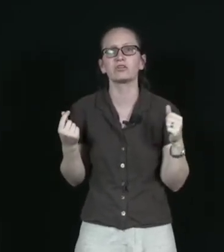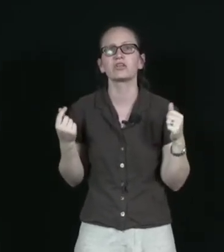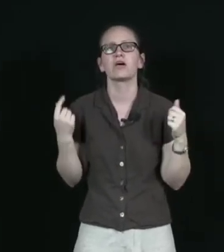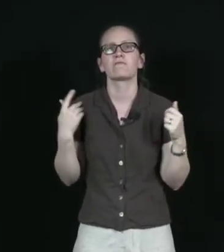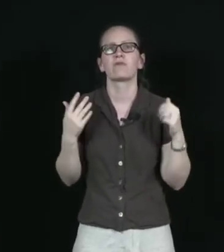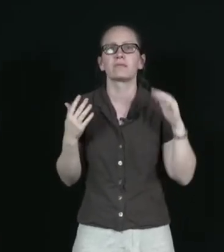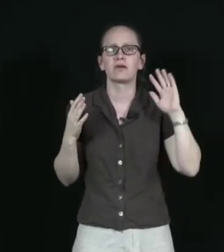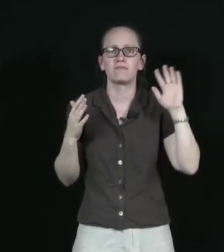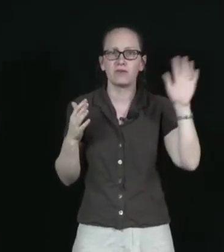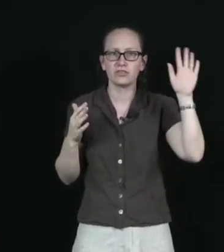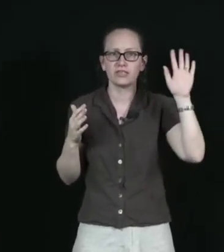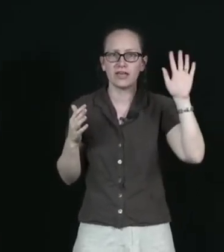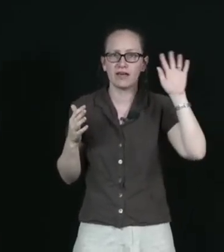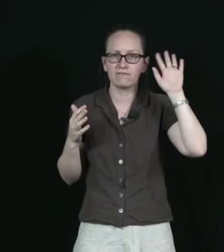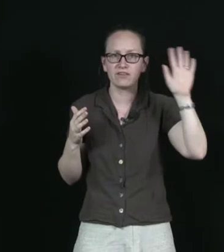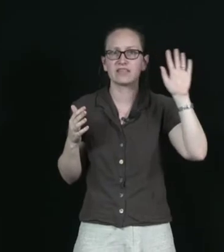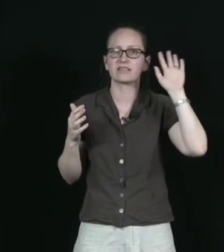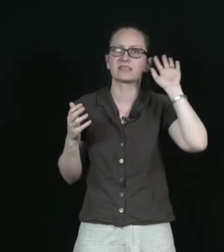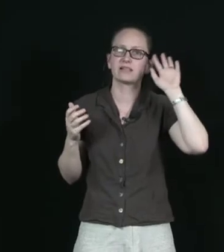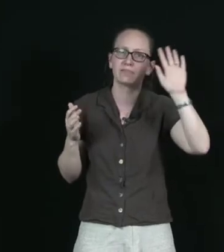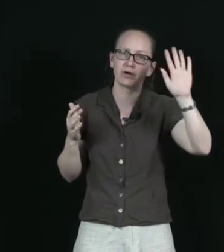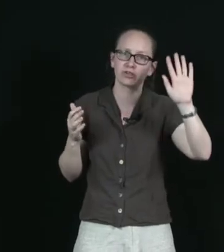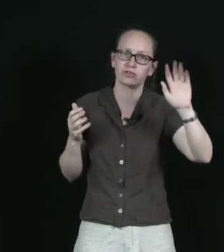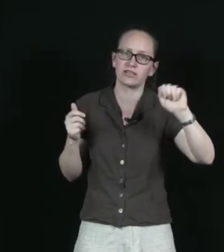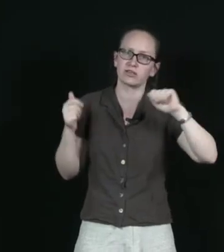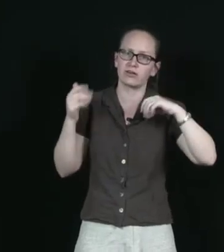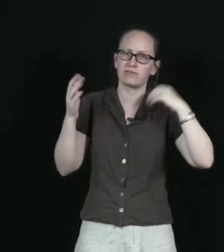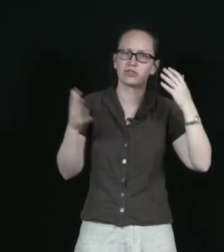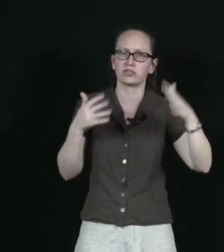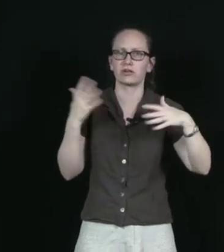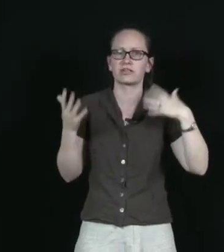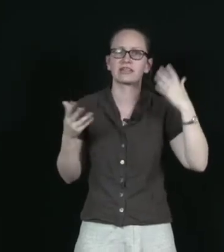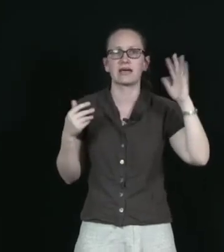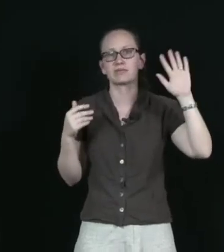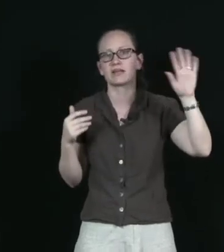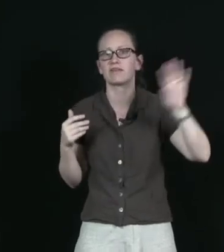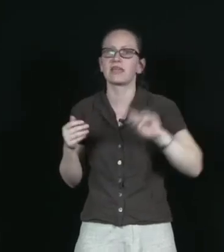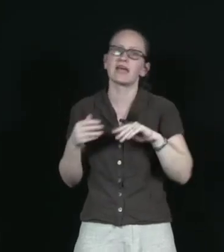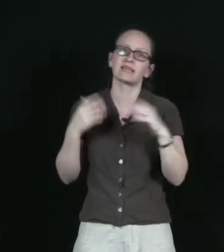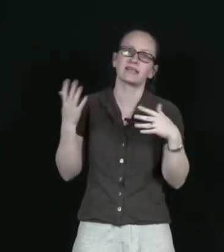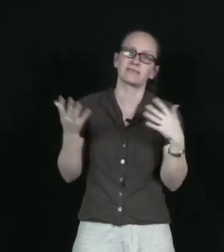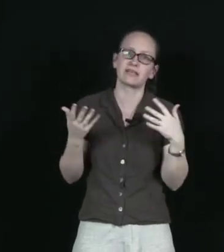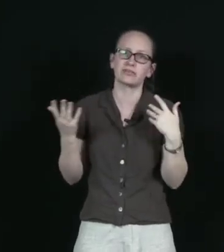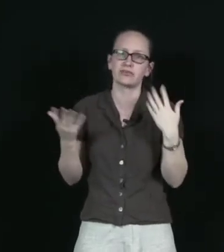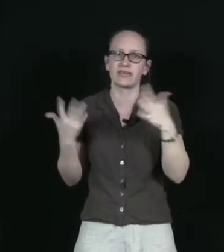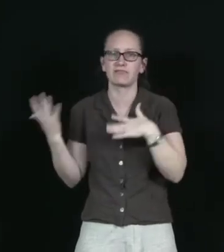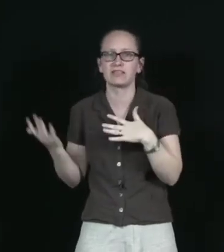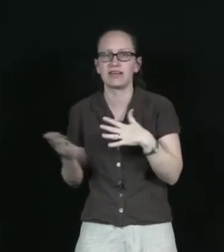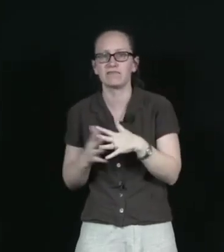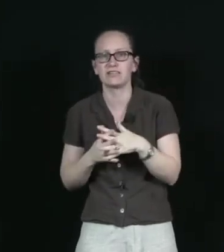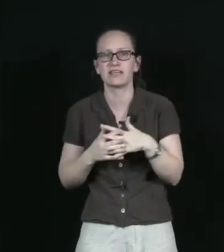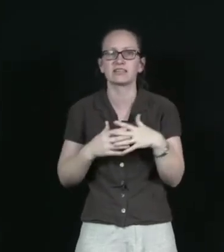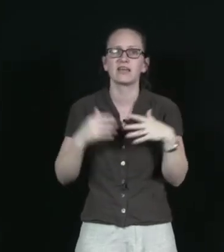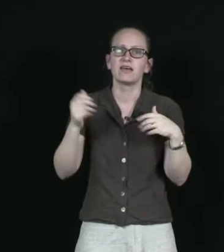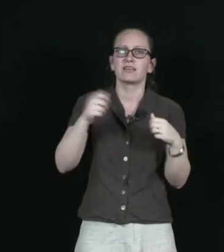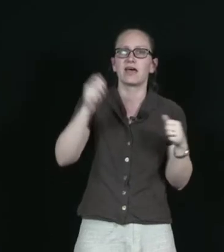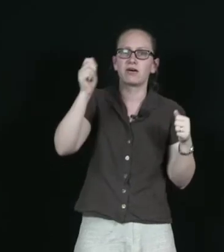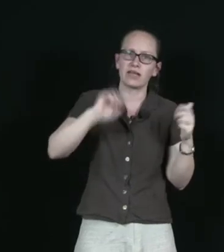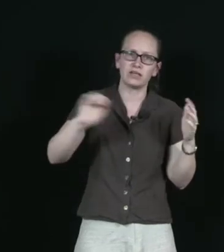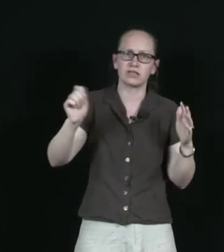loans from the first year physics laboratory. So if you just go to the lab staff there, tell them that you're doing everyday physics, they'll get you